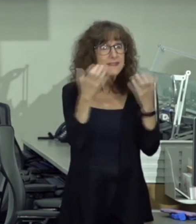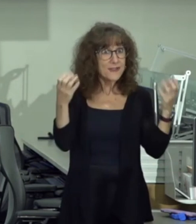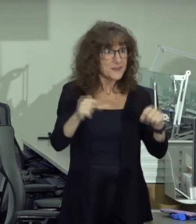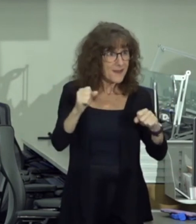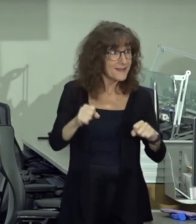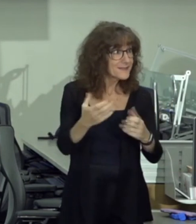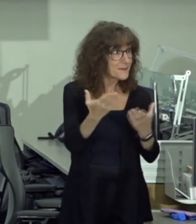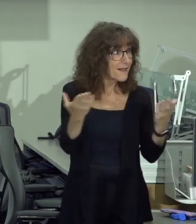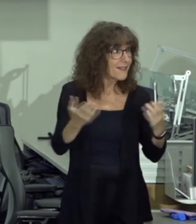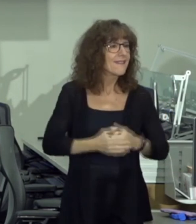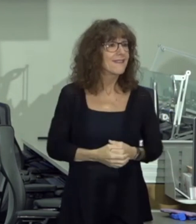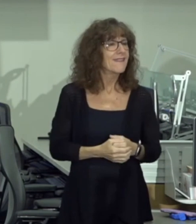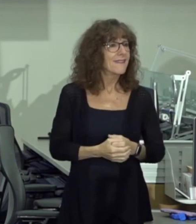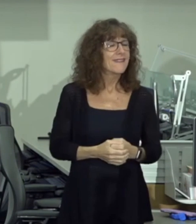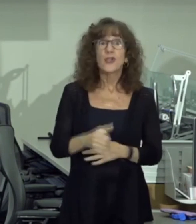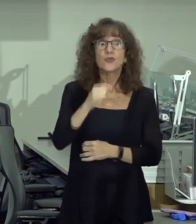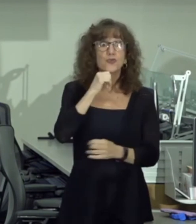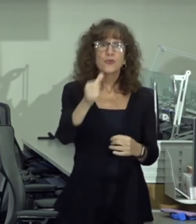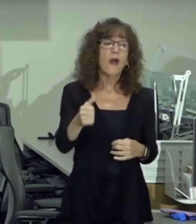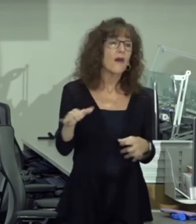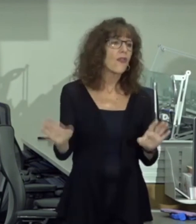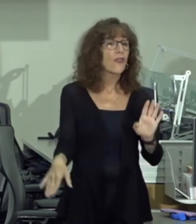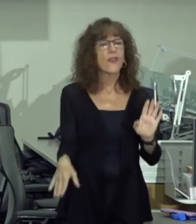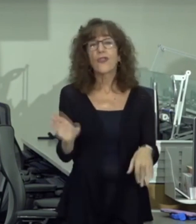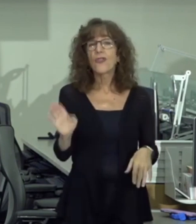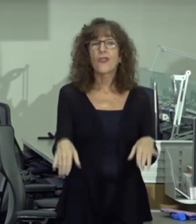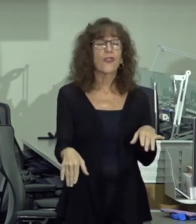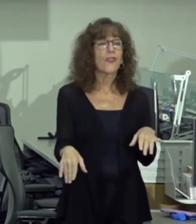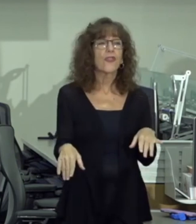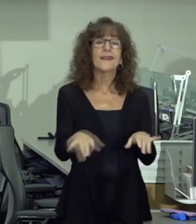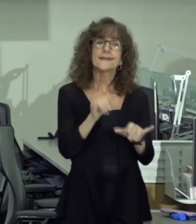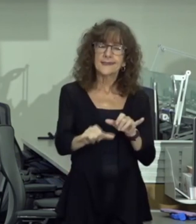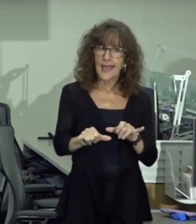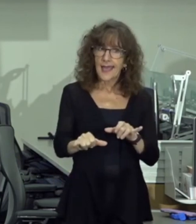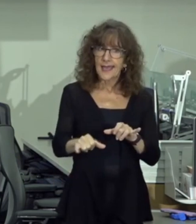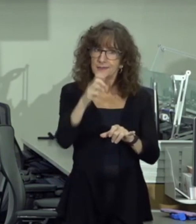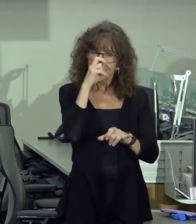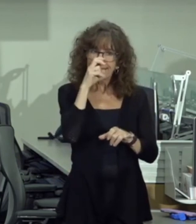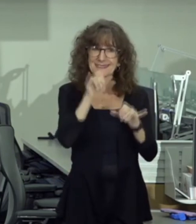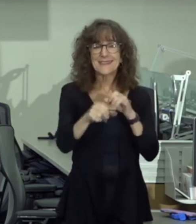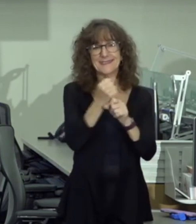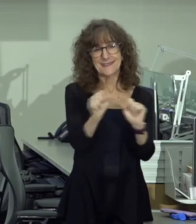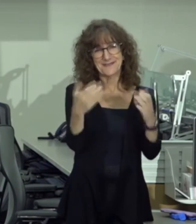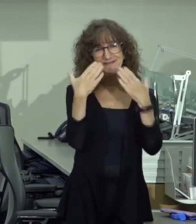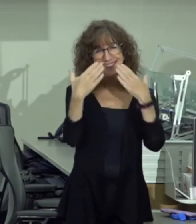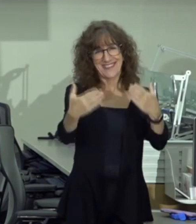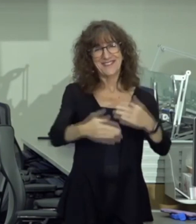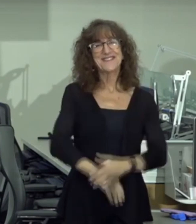possible. Do not get complacent. Stay disciplined and stay safe. Thank you.